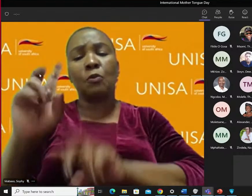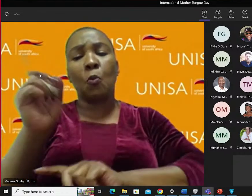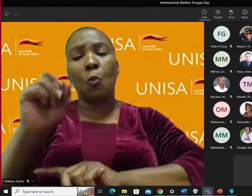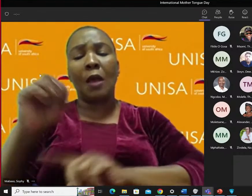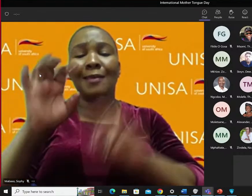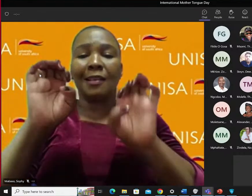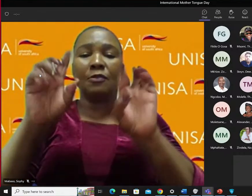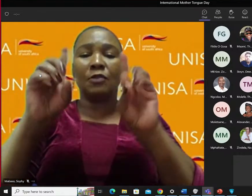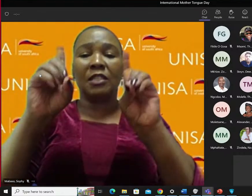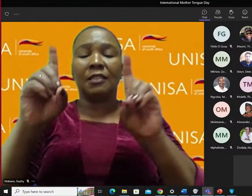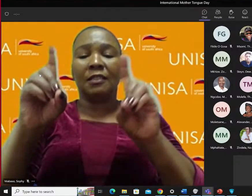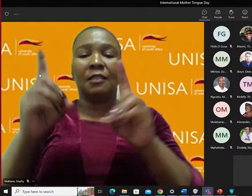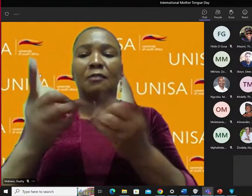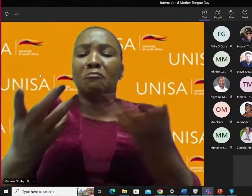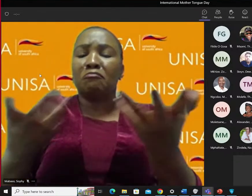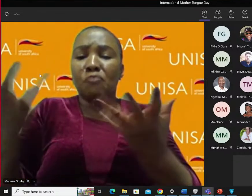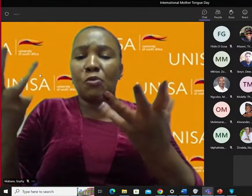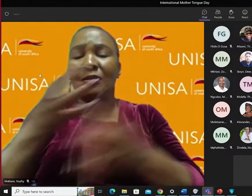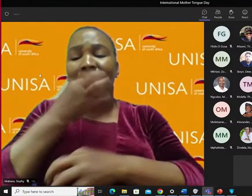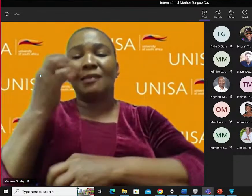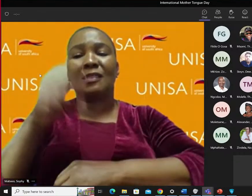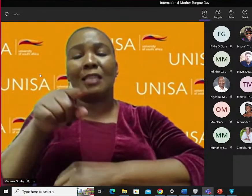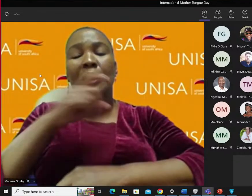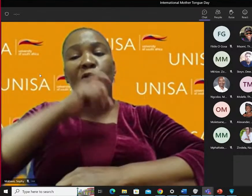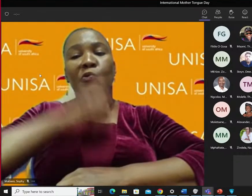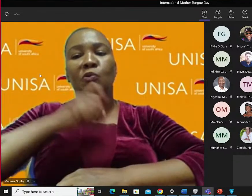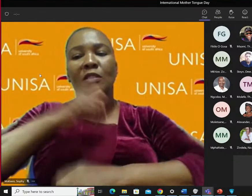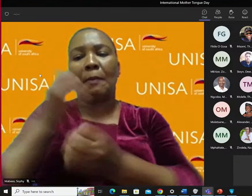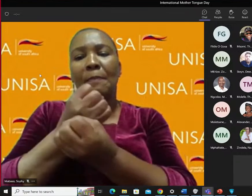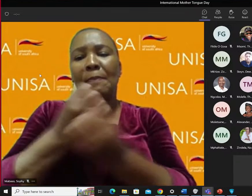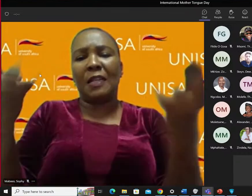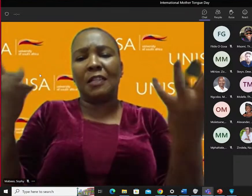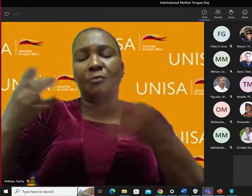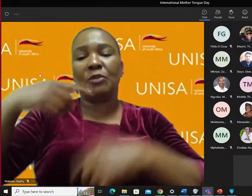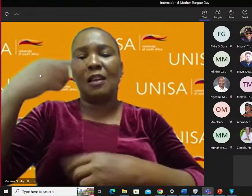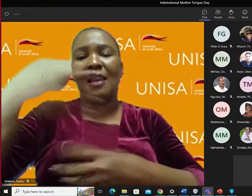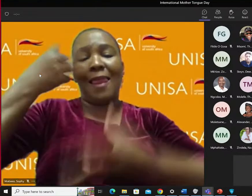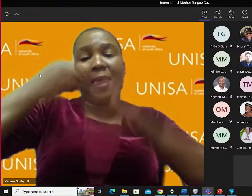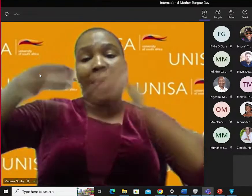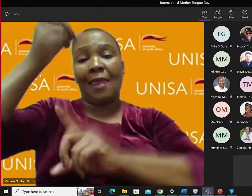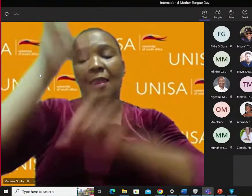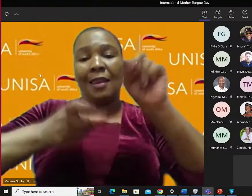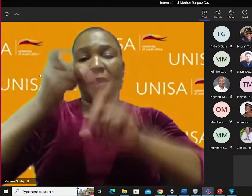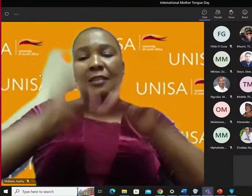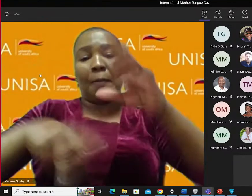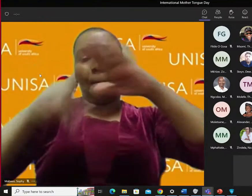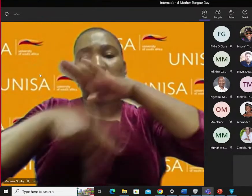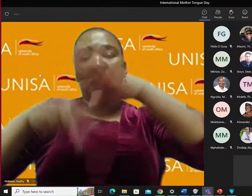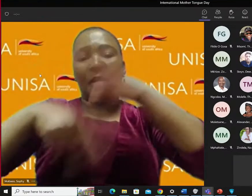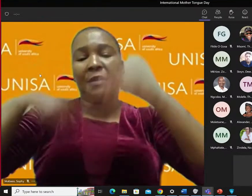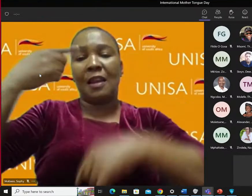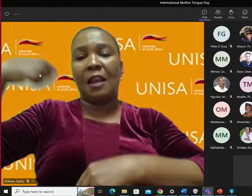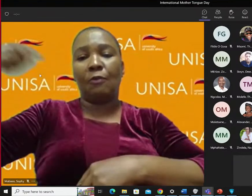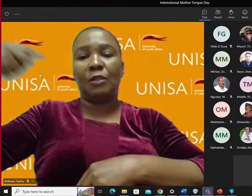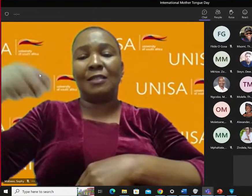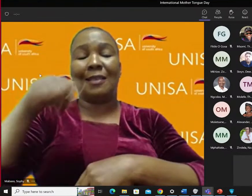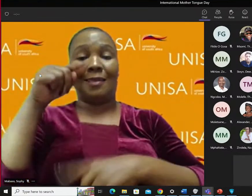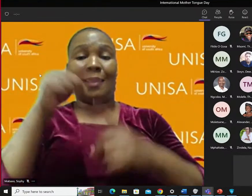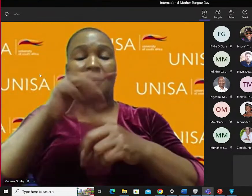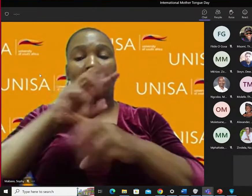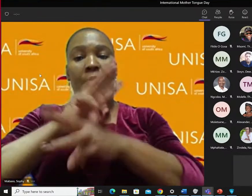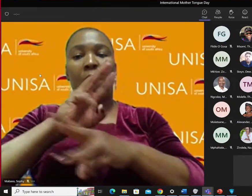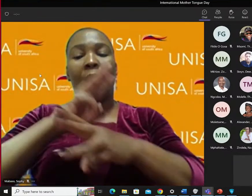education which emphasizes the use of multiple learners' primary languages, that is the mother